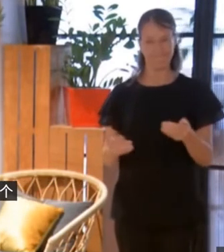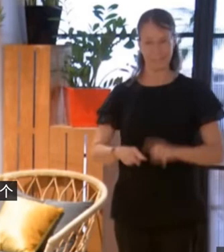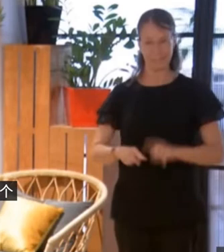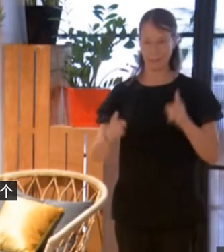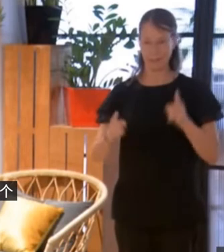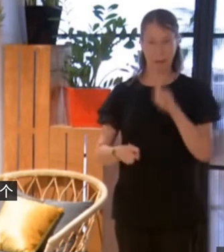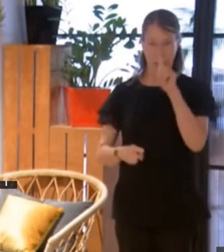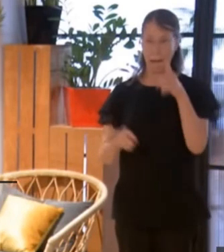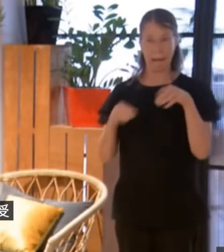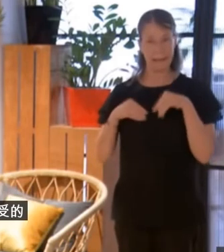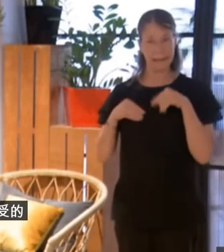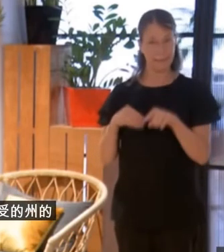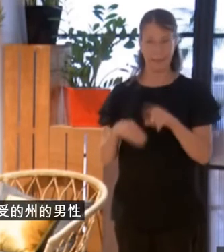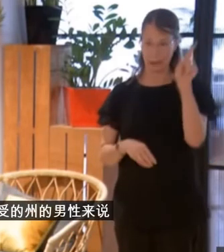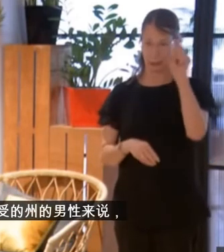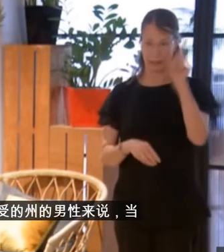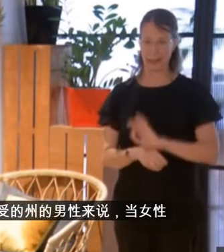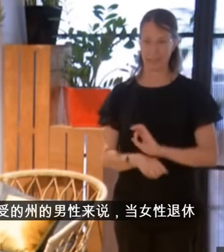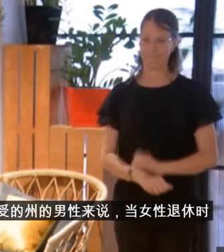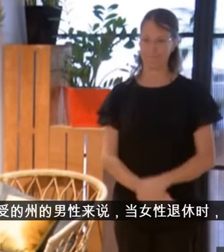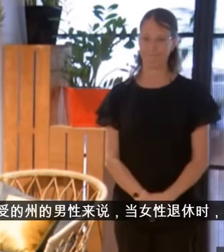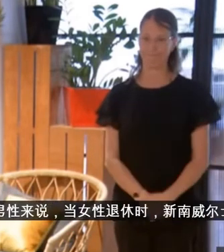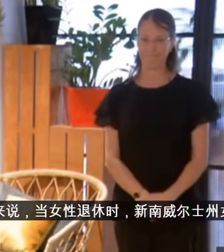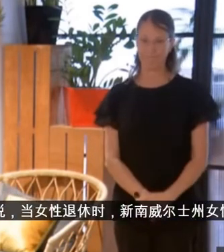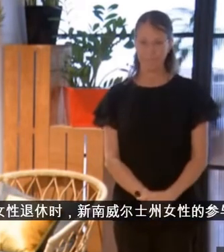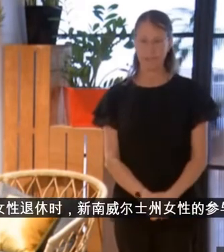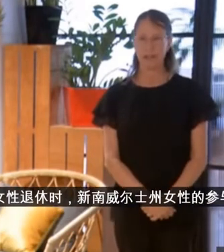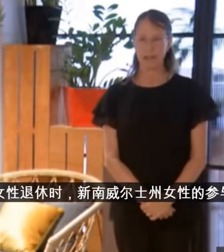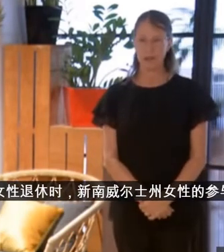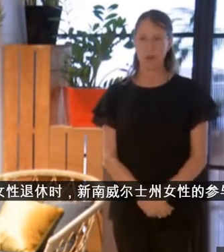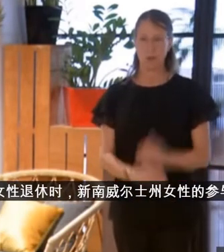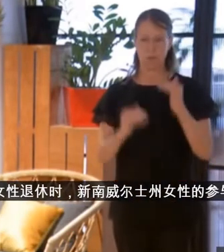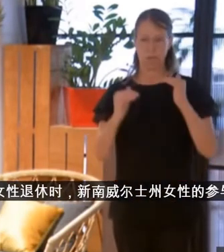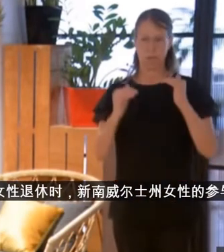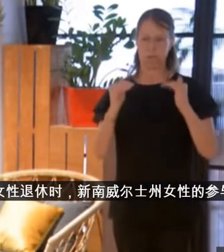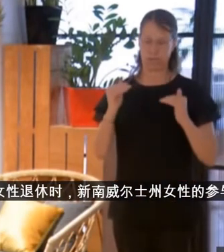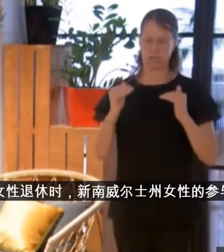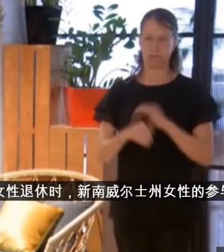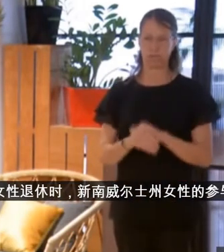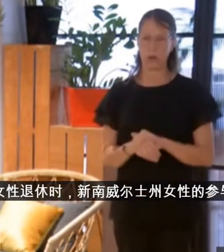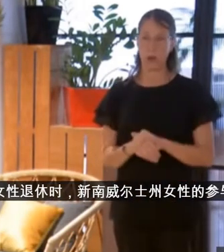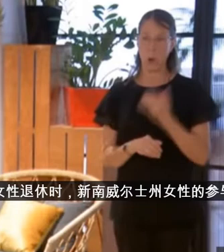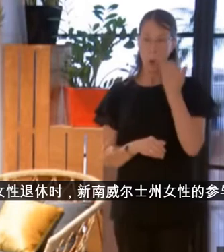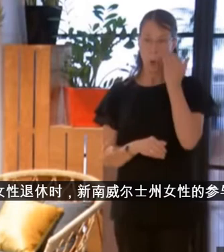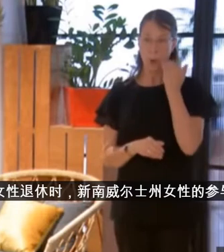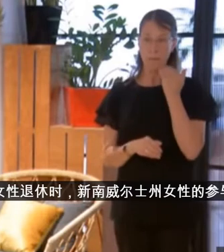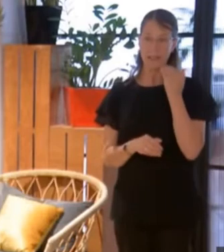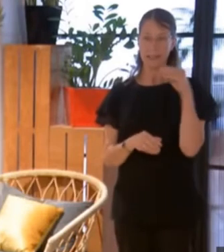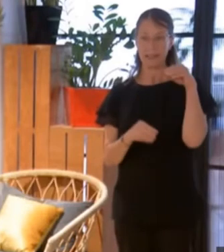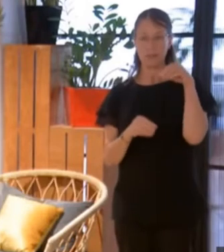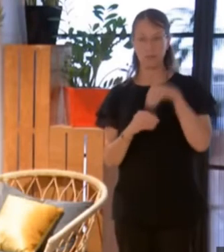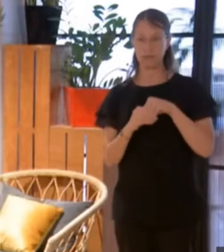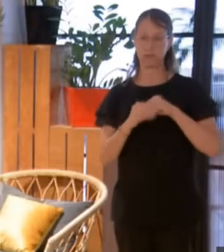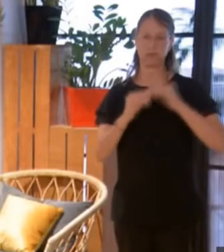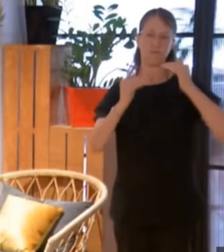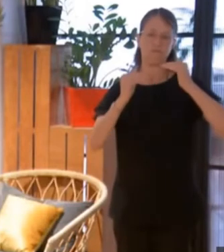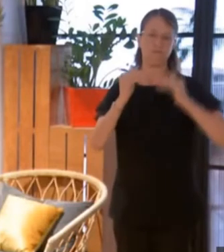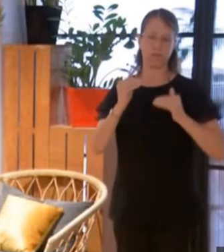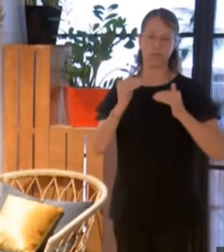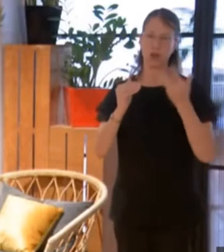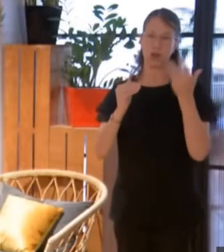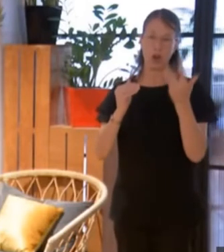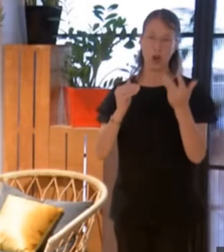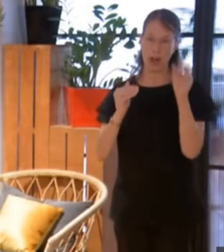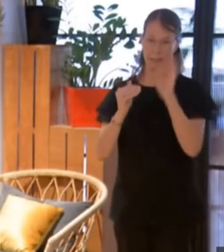21st century New South Wales. Women's participation rate in New South Wales is 9% lower than their male